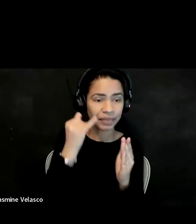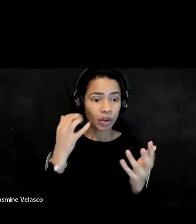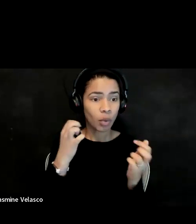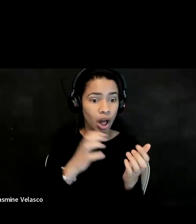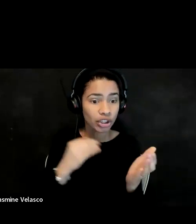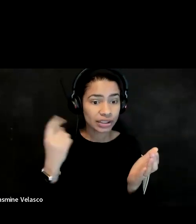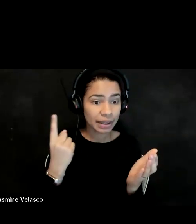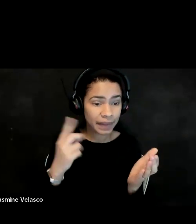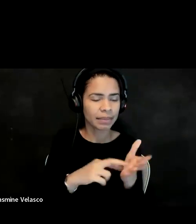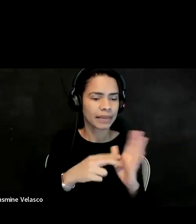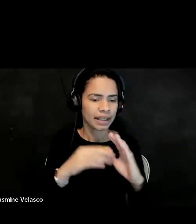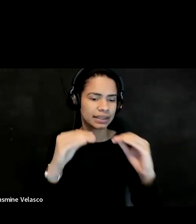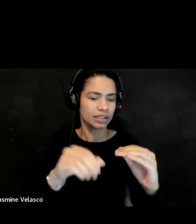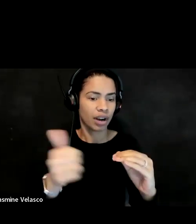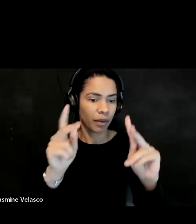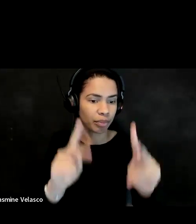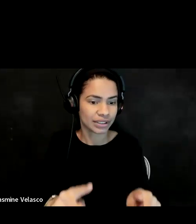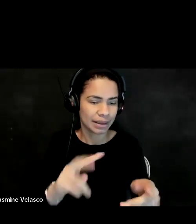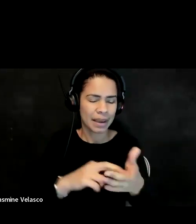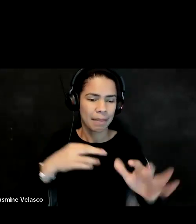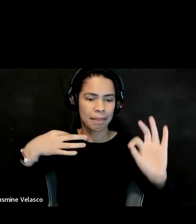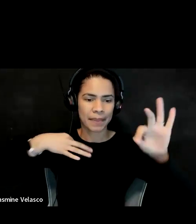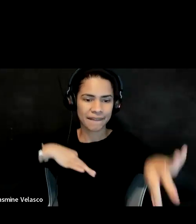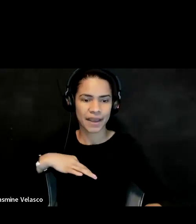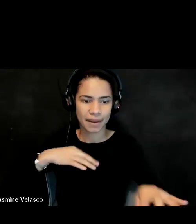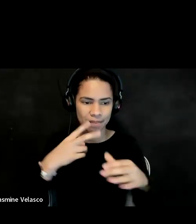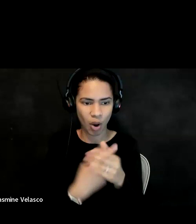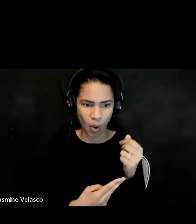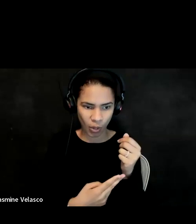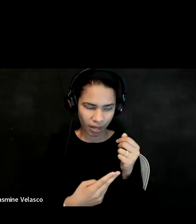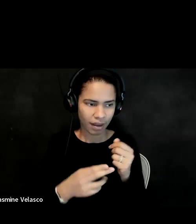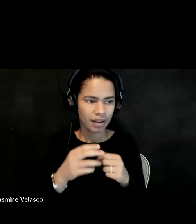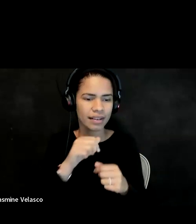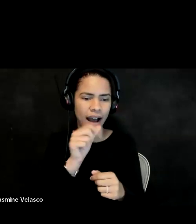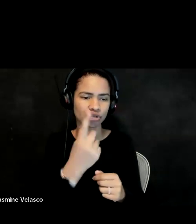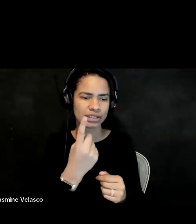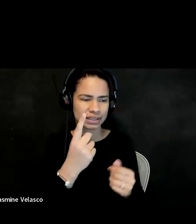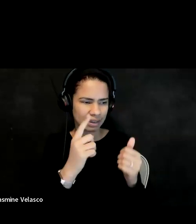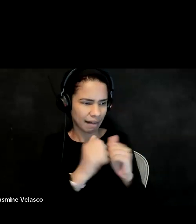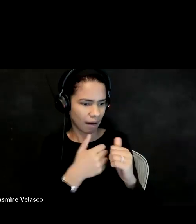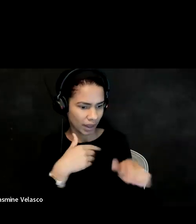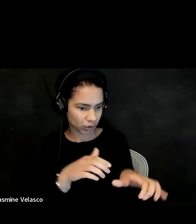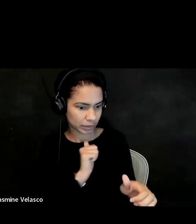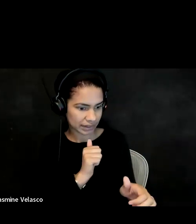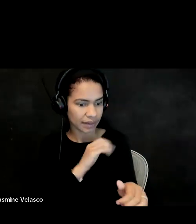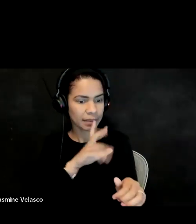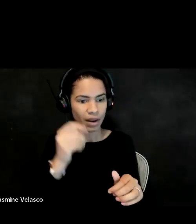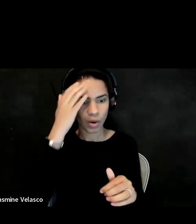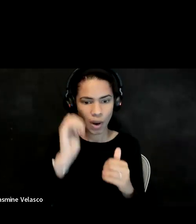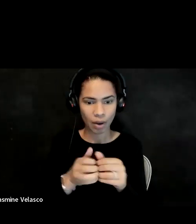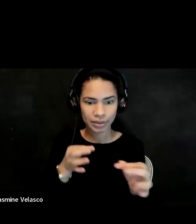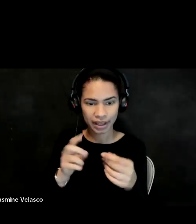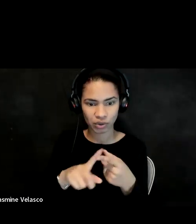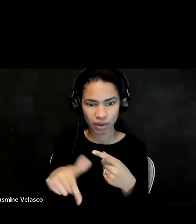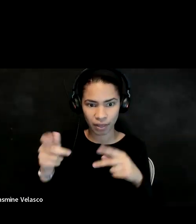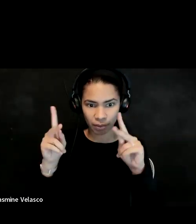somebody else. And these students get that experience of figuring out not just how to do the thing, but how to explain it to somebody else, which is a great experience